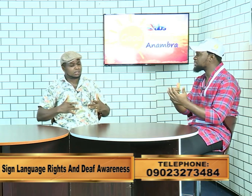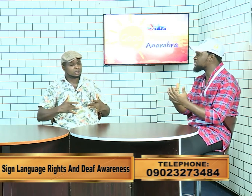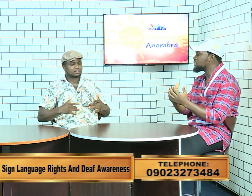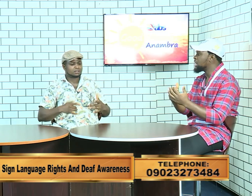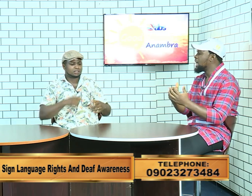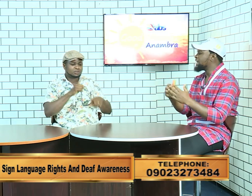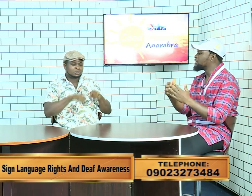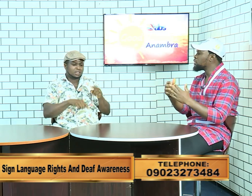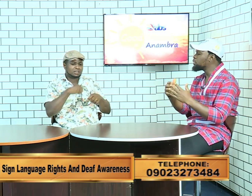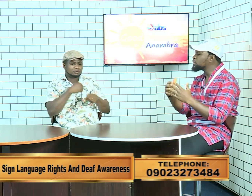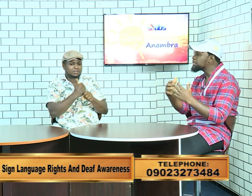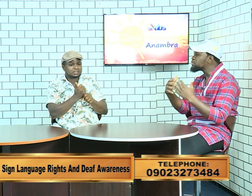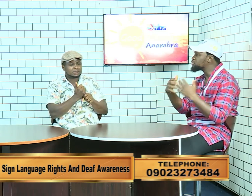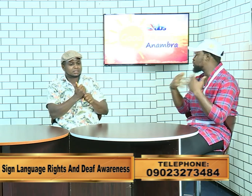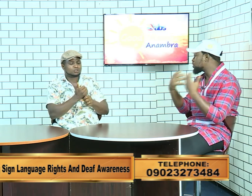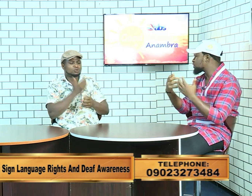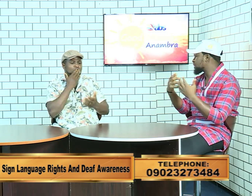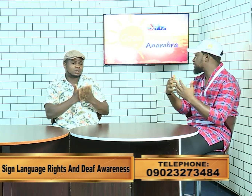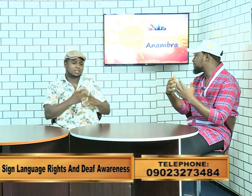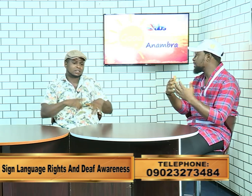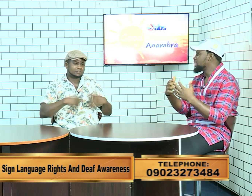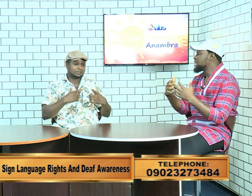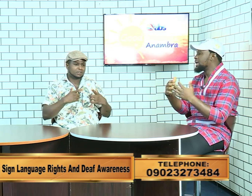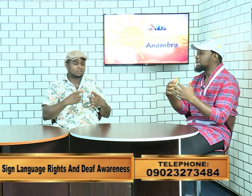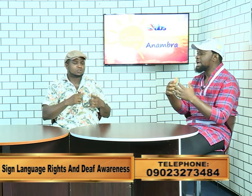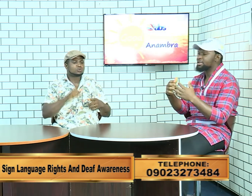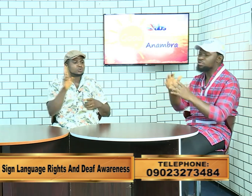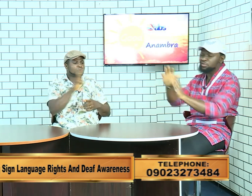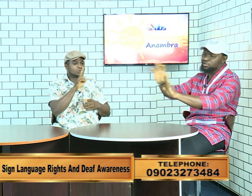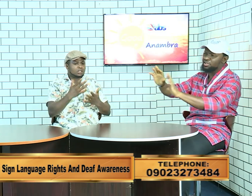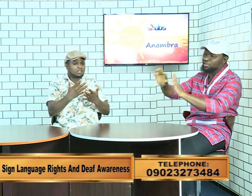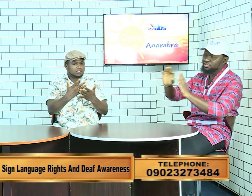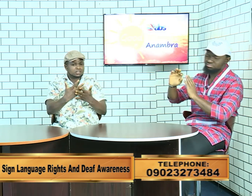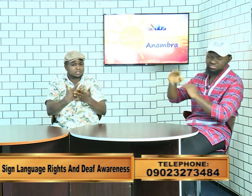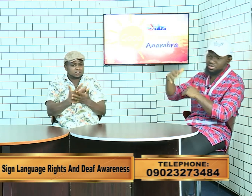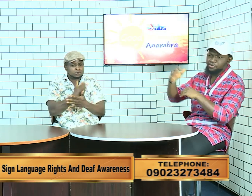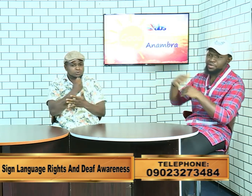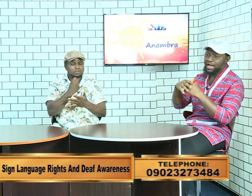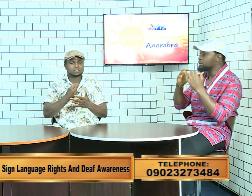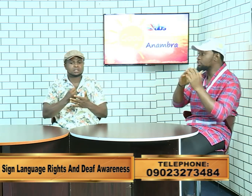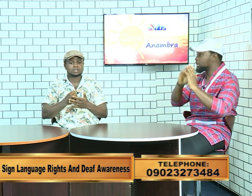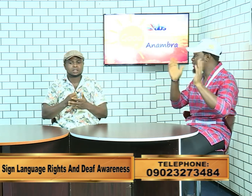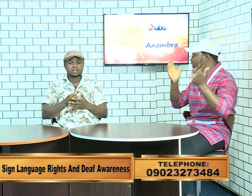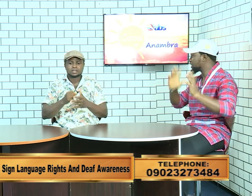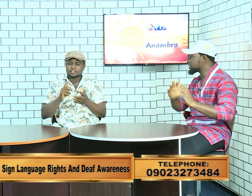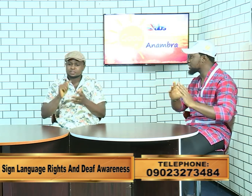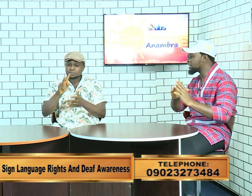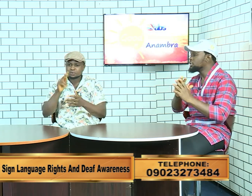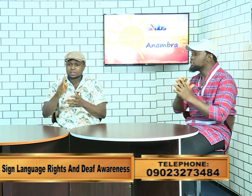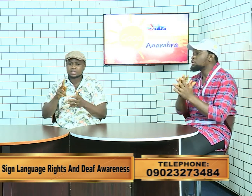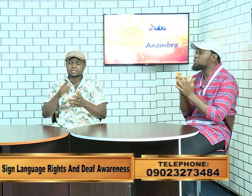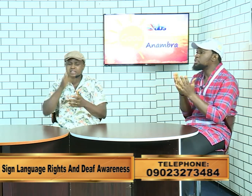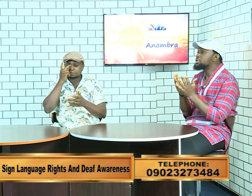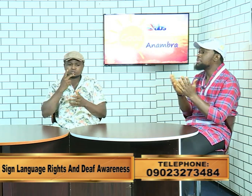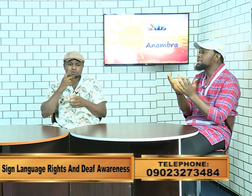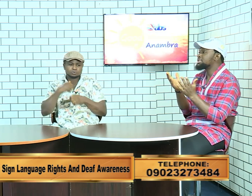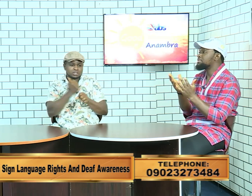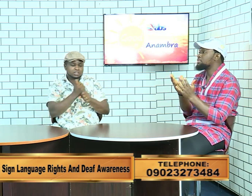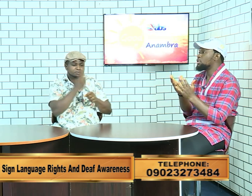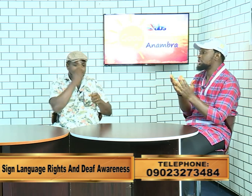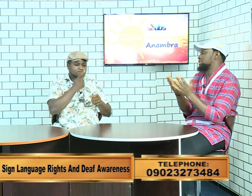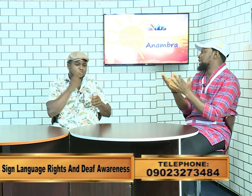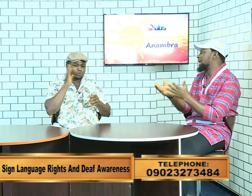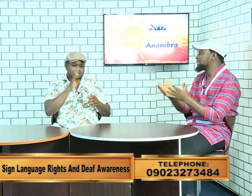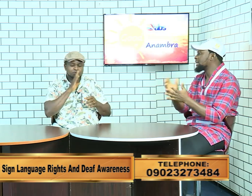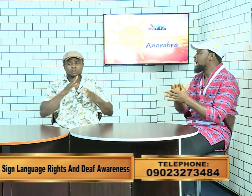the hospital, and the way most people talk to them, like, no, just go away. I don't understand what they're trying to say. So, which makes them